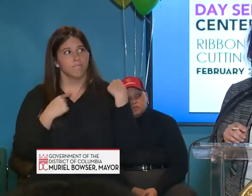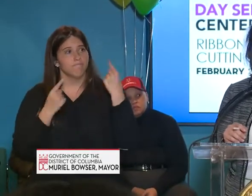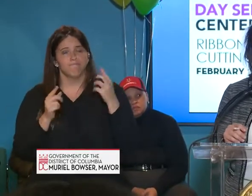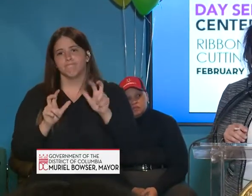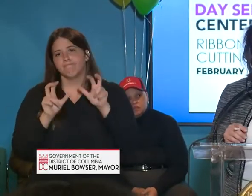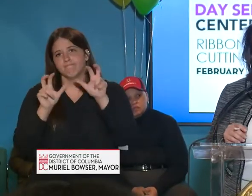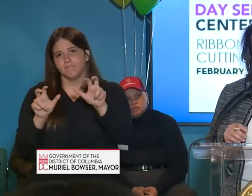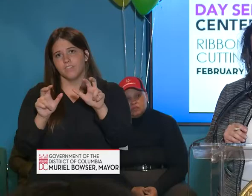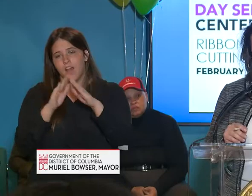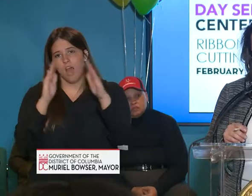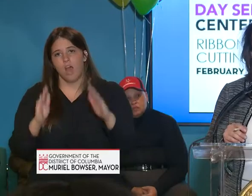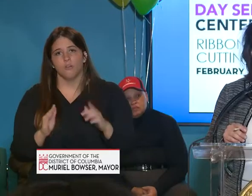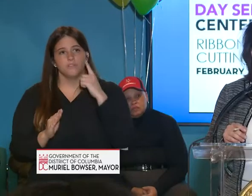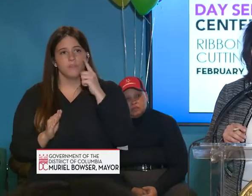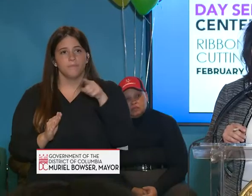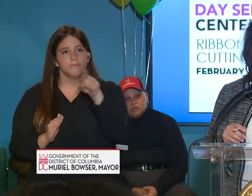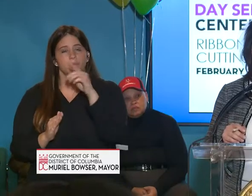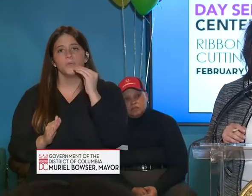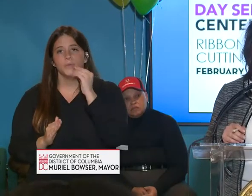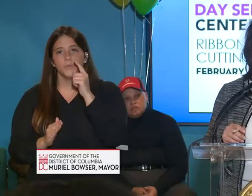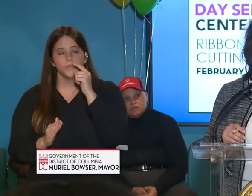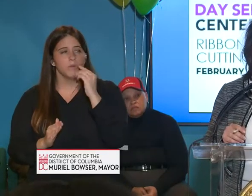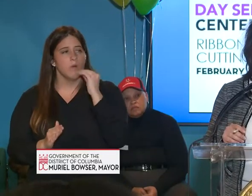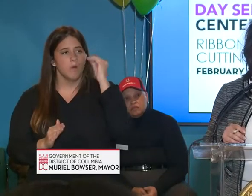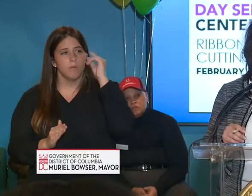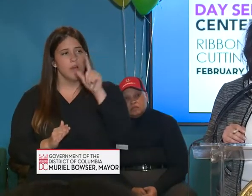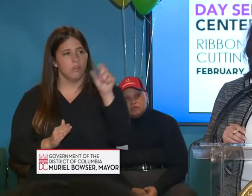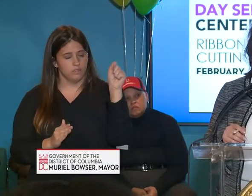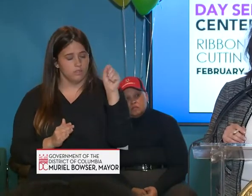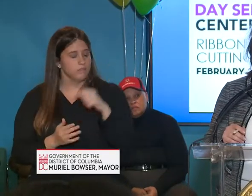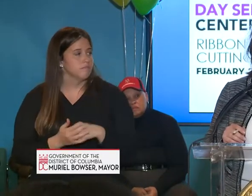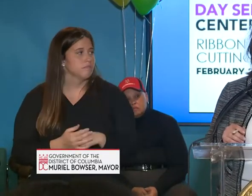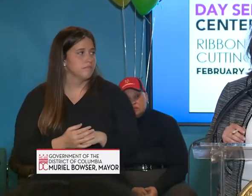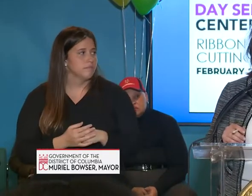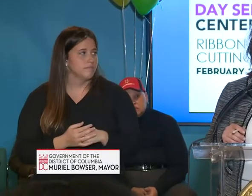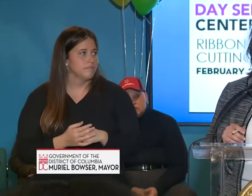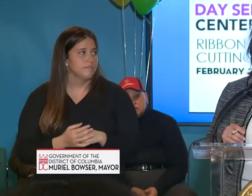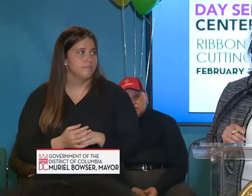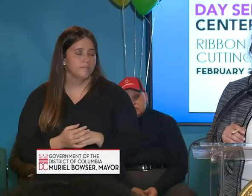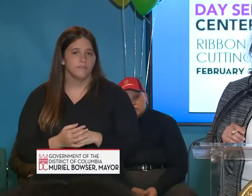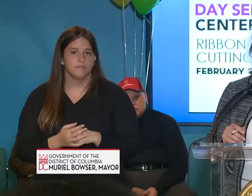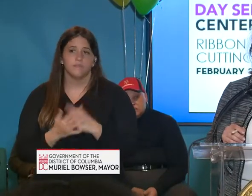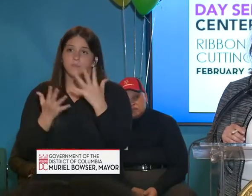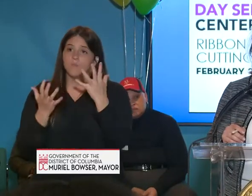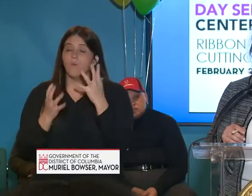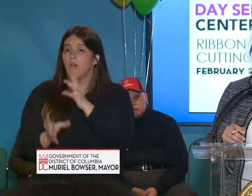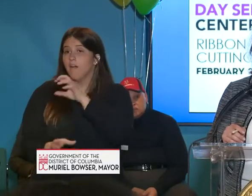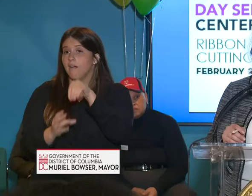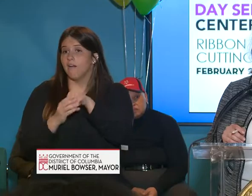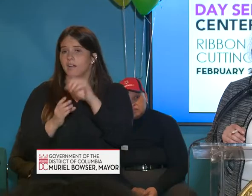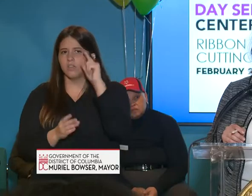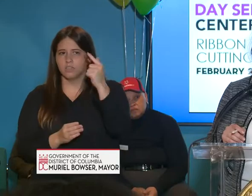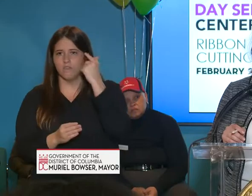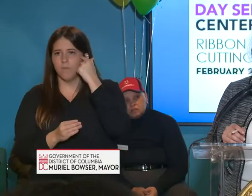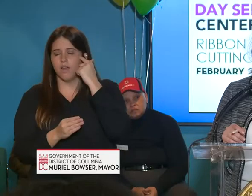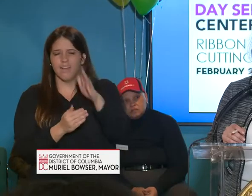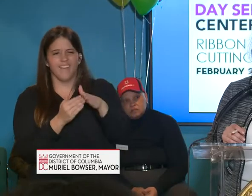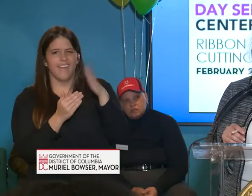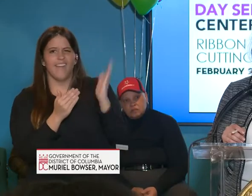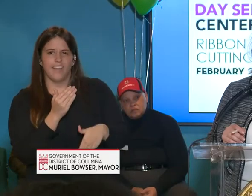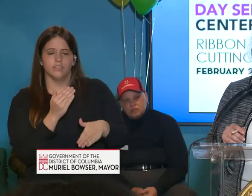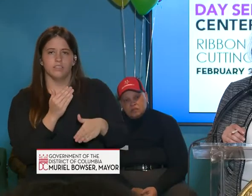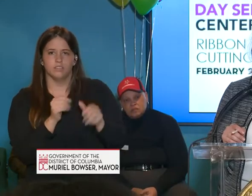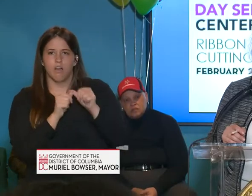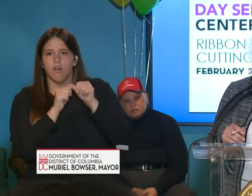in housing for our homeless. But you know what? I want to be part of the government that ends